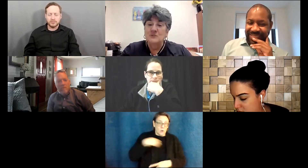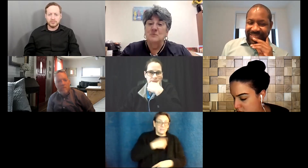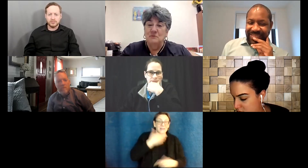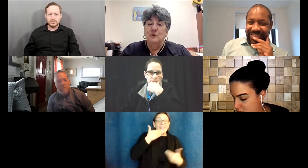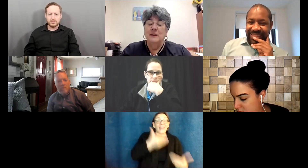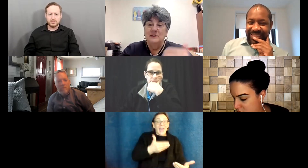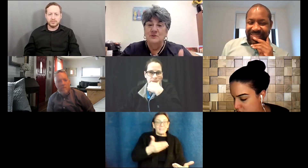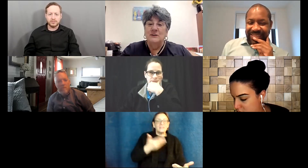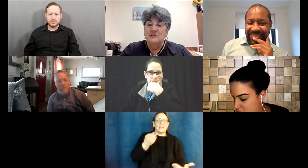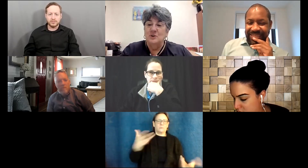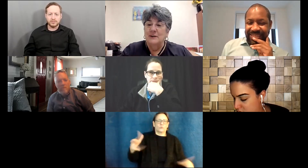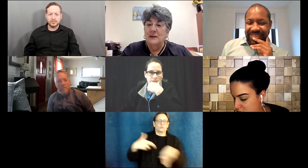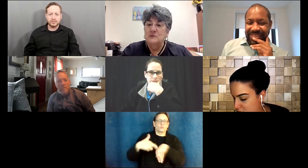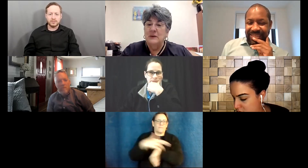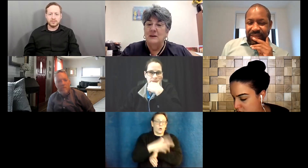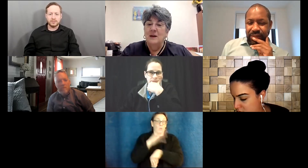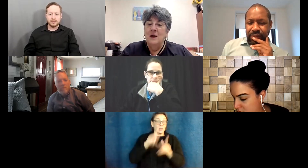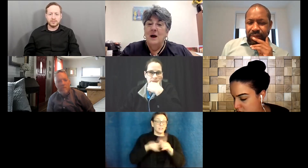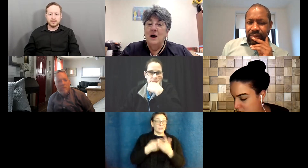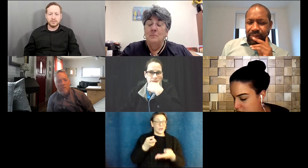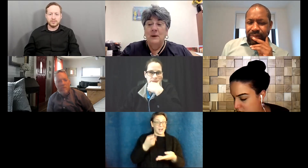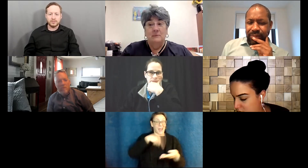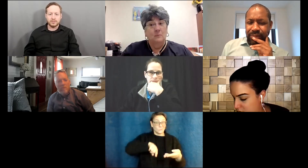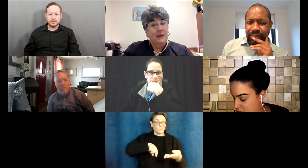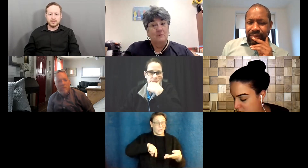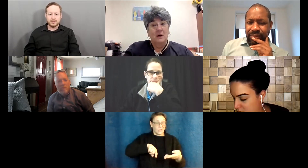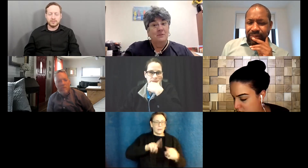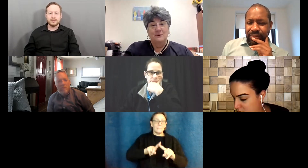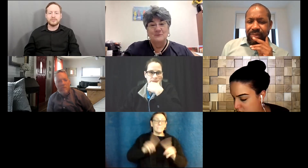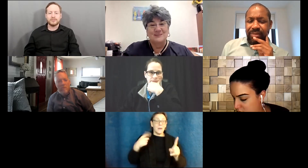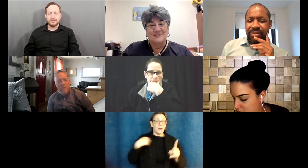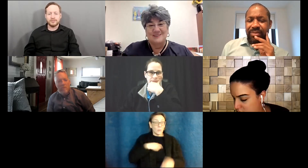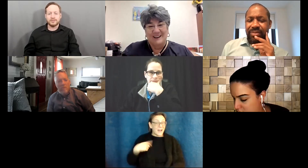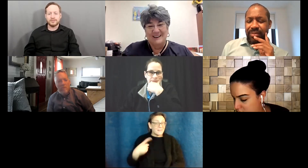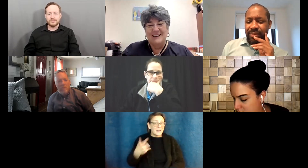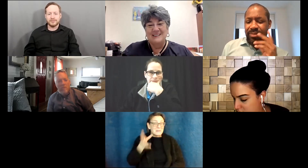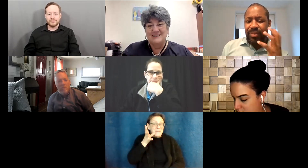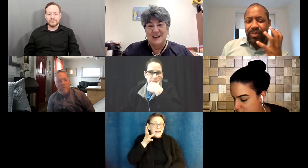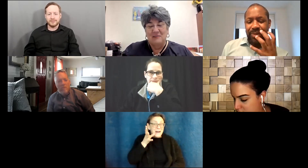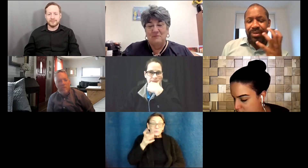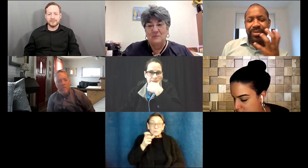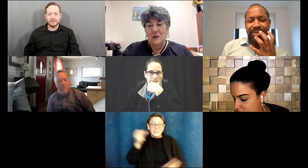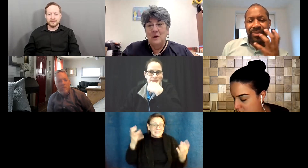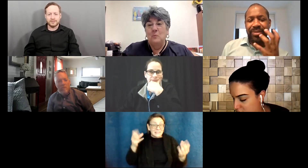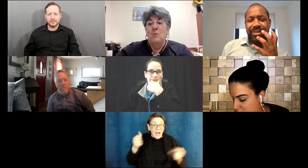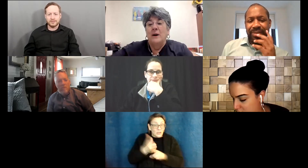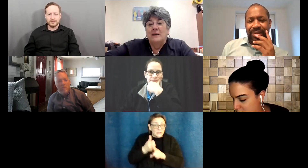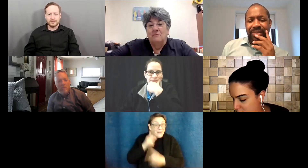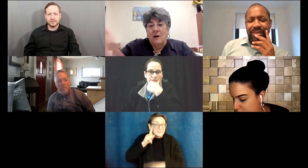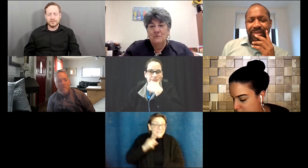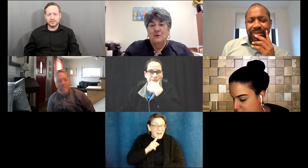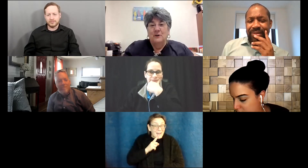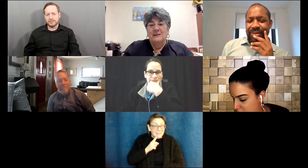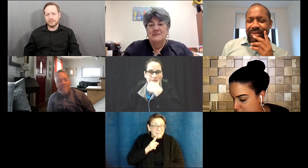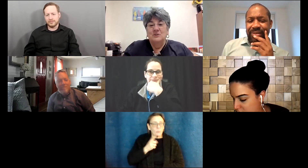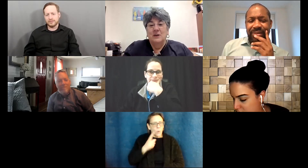he was referred and he's going to start next week. But we have a mother who doesn't sign and is deaf, and we want to